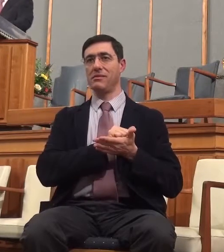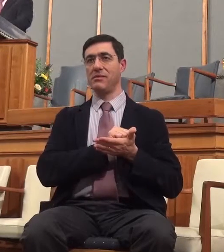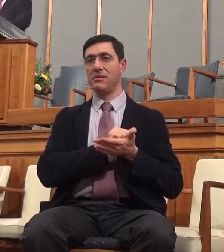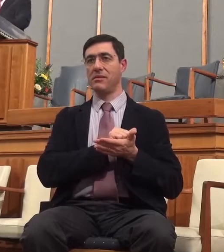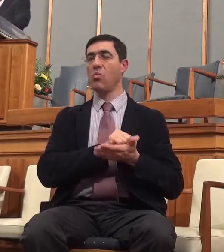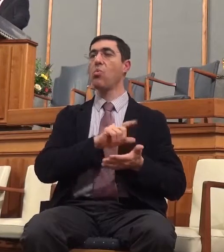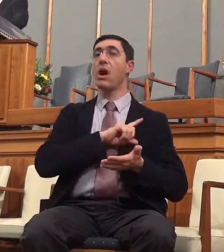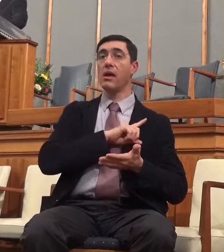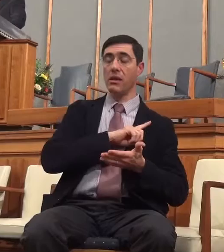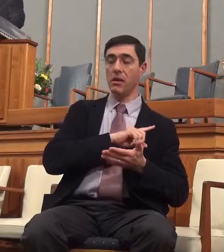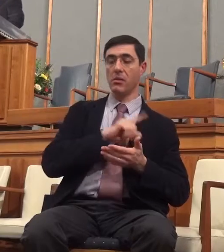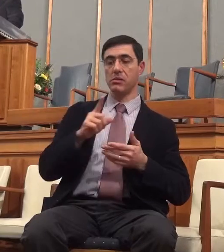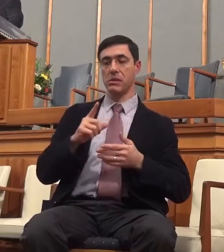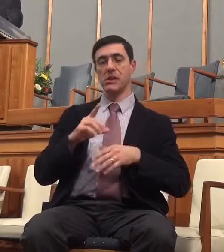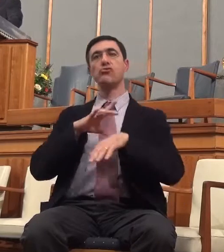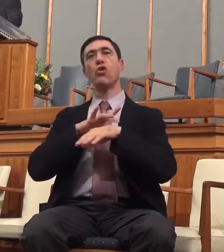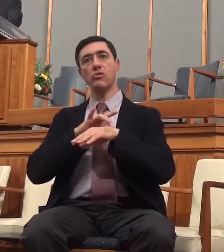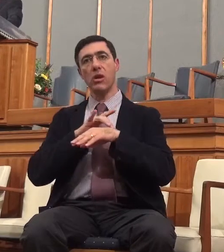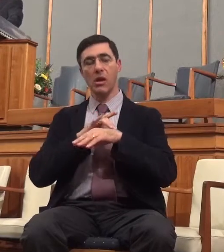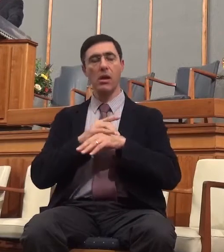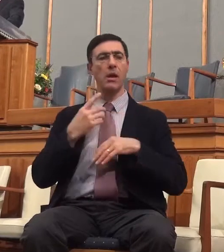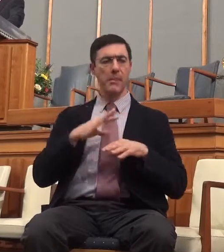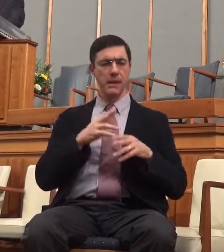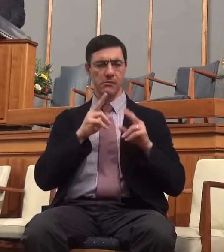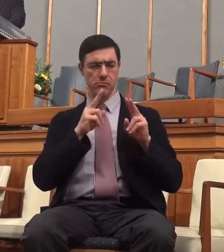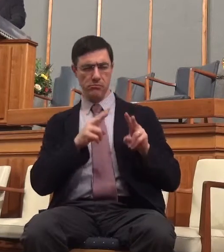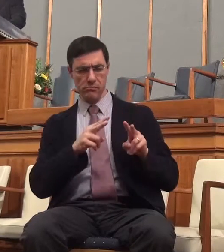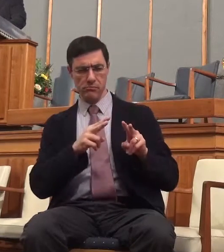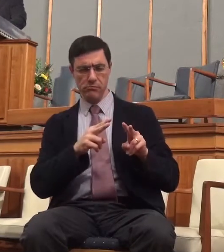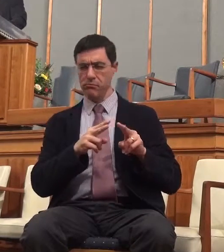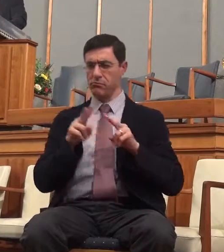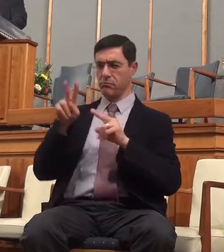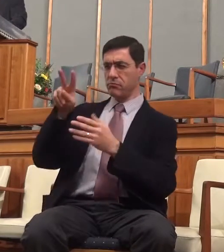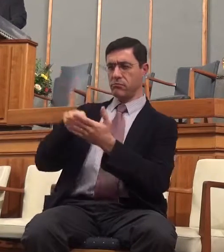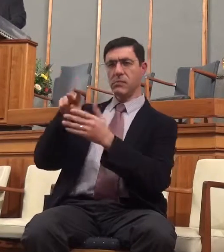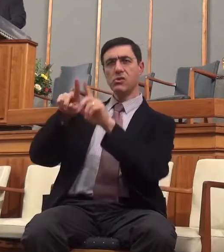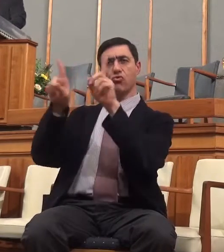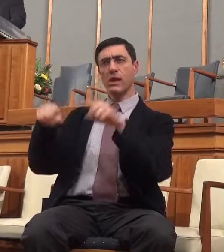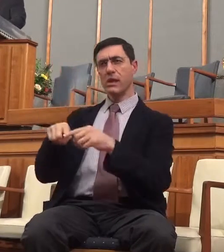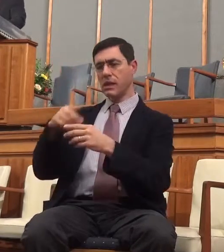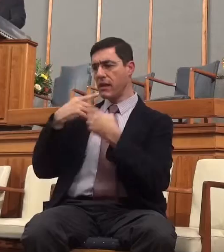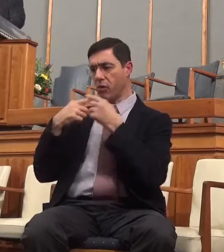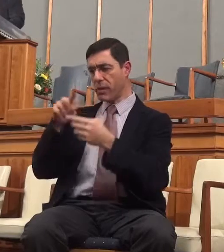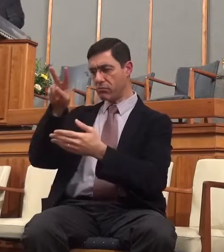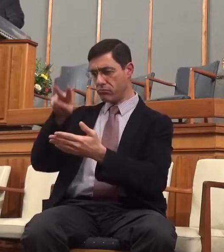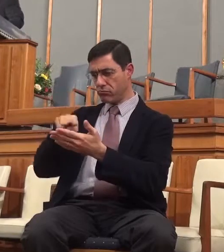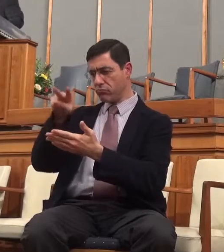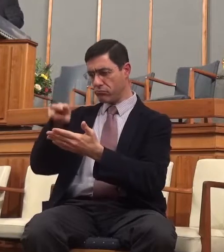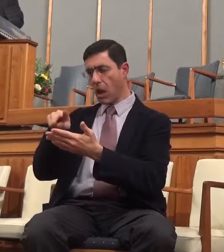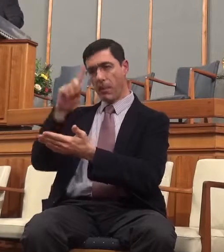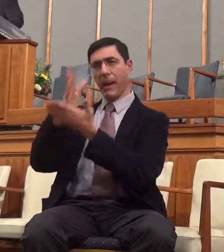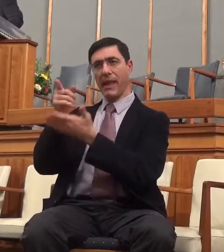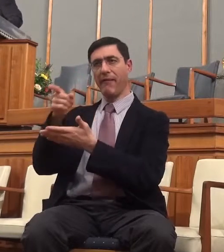believing information displayed on the screen. And you're acting upon it, and then it's proved to